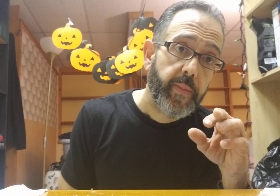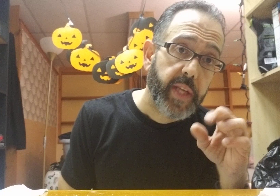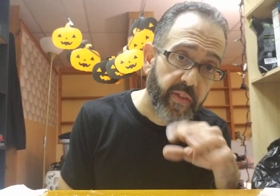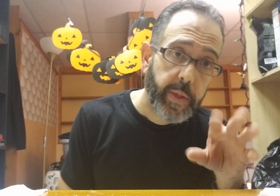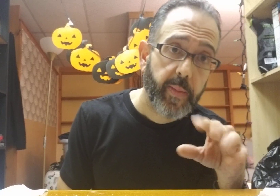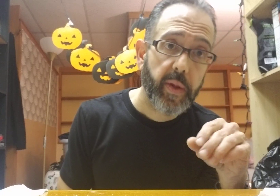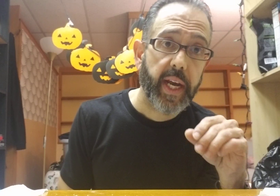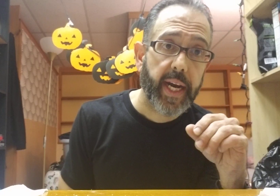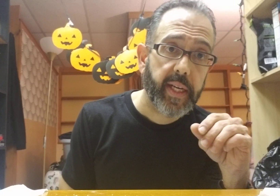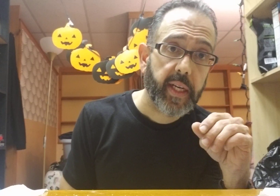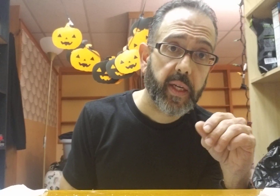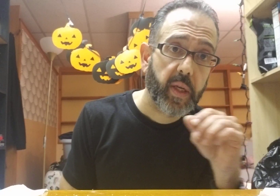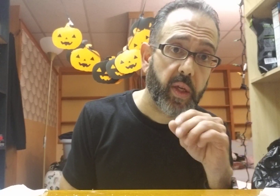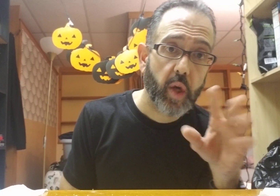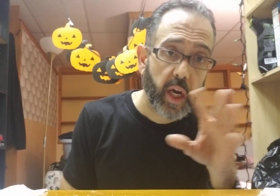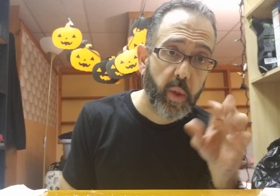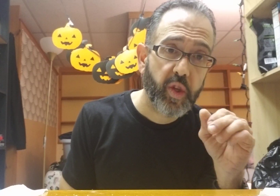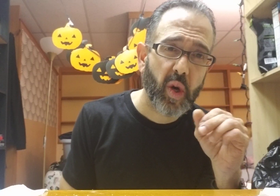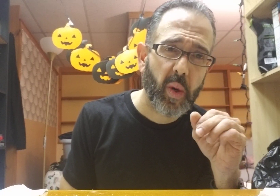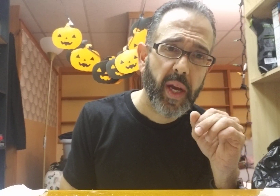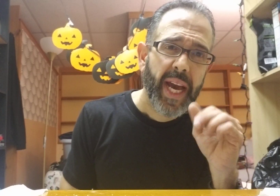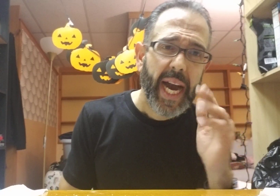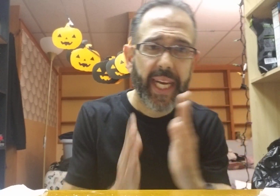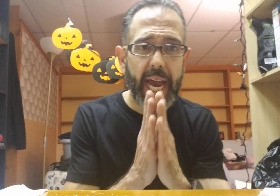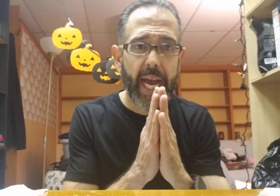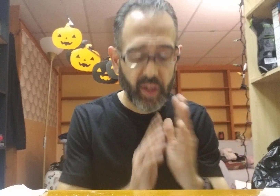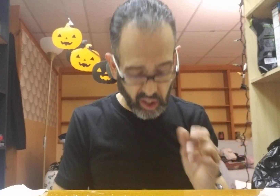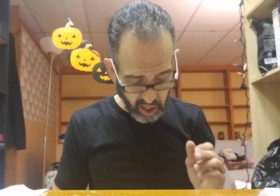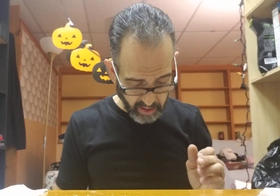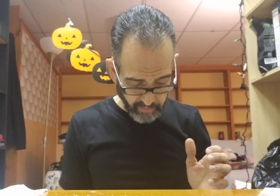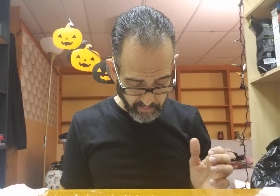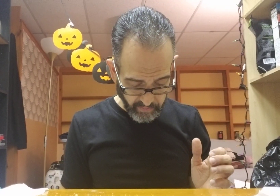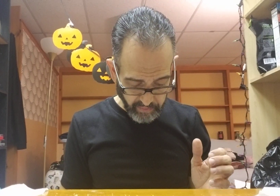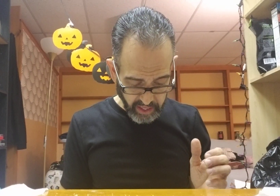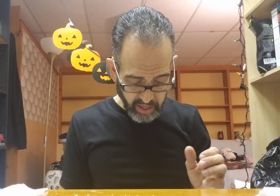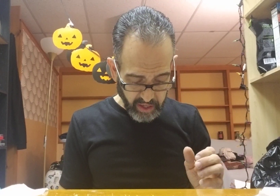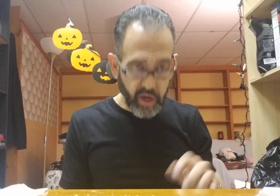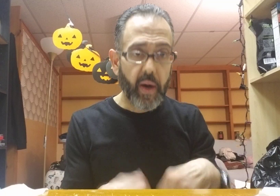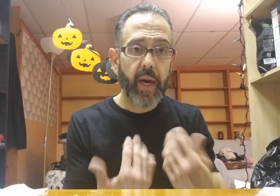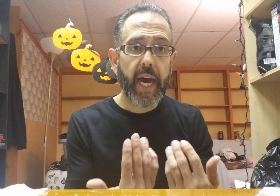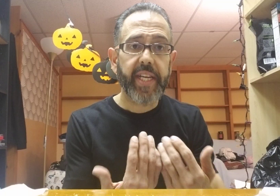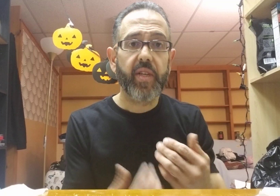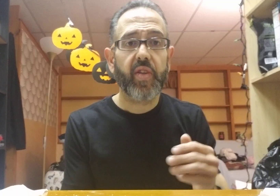deaf people that I talk with, so I can ask, how do you sign